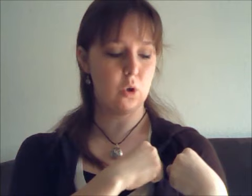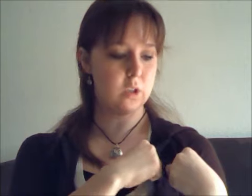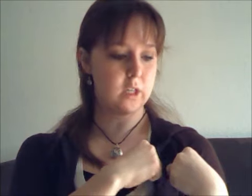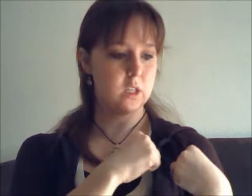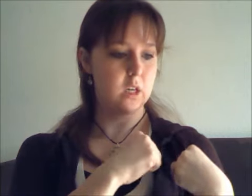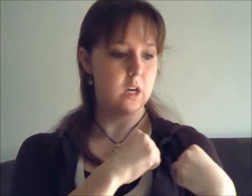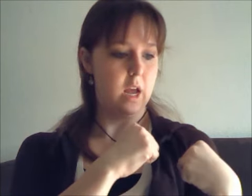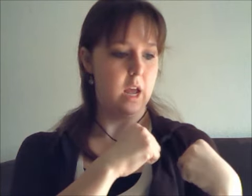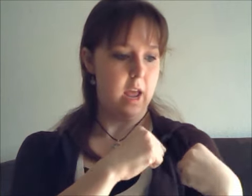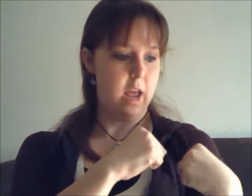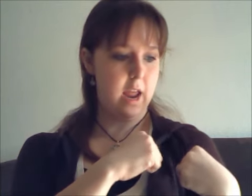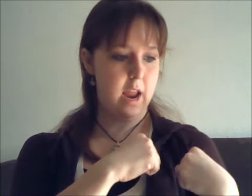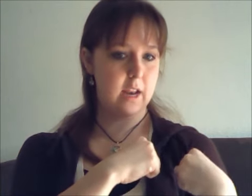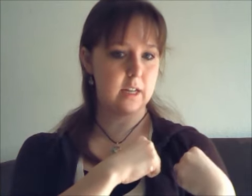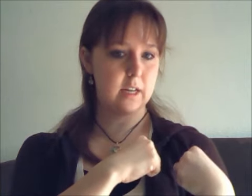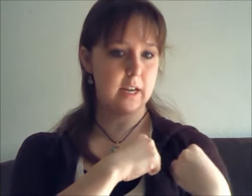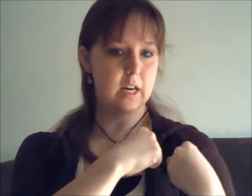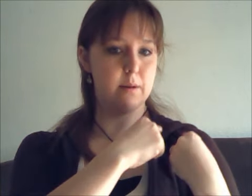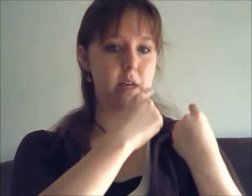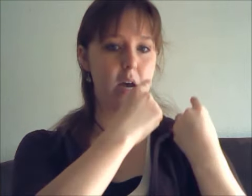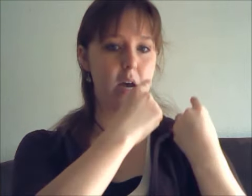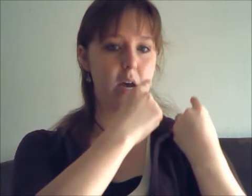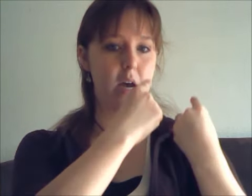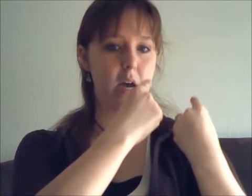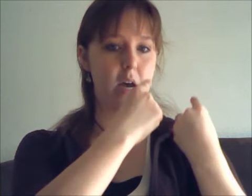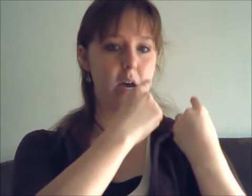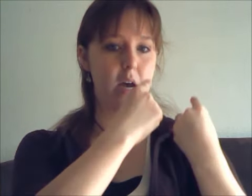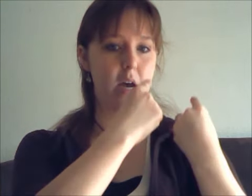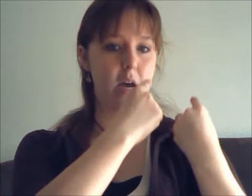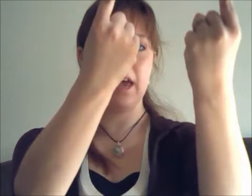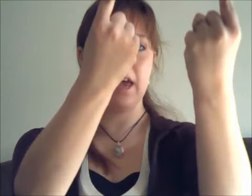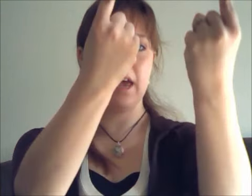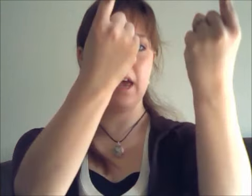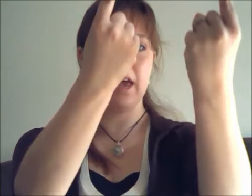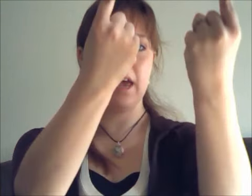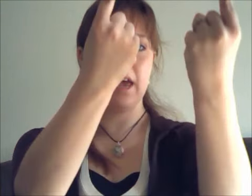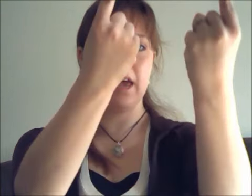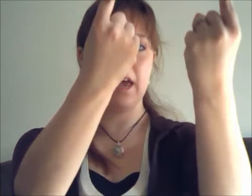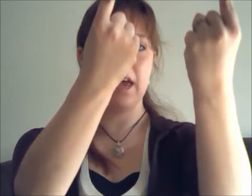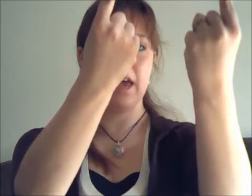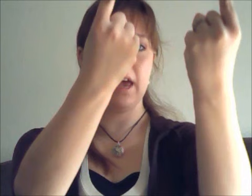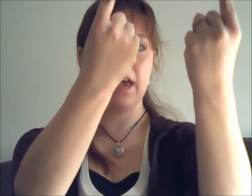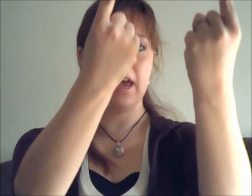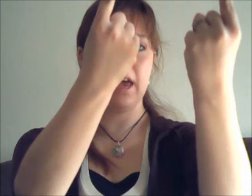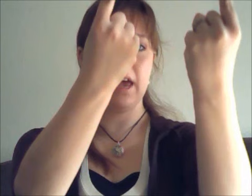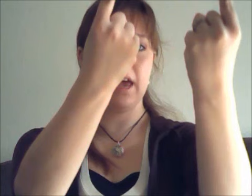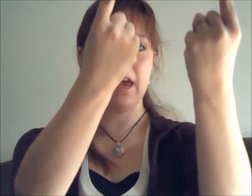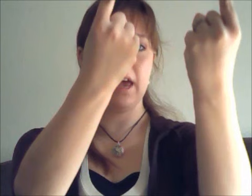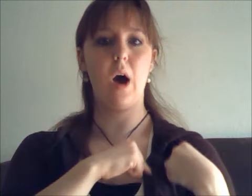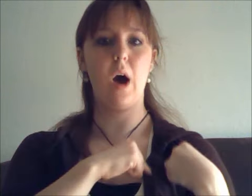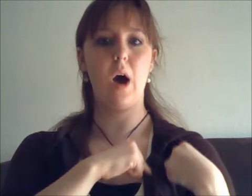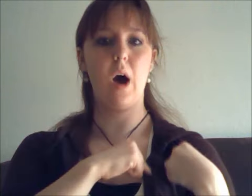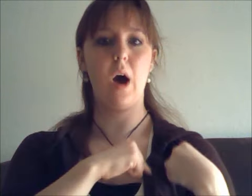shoulder, and it comes up and down. So, up till now.